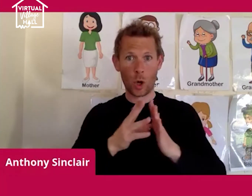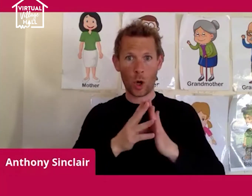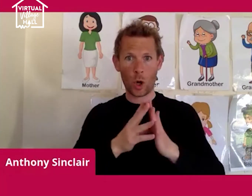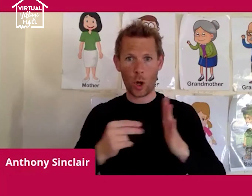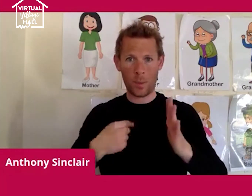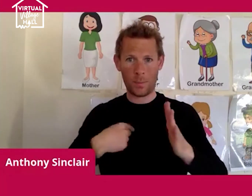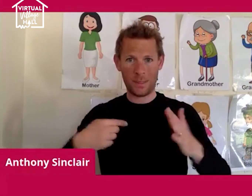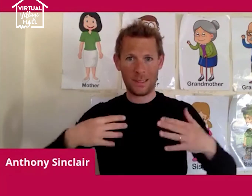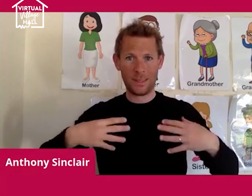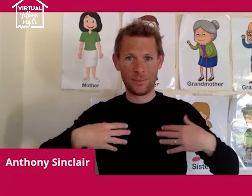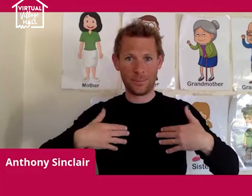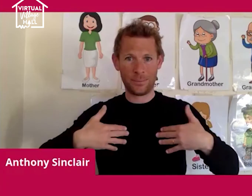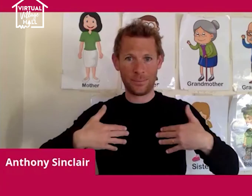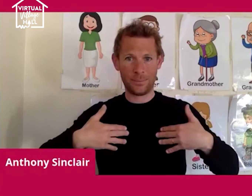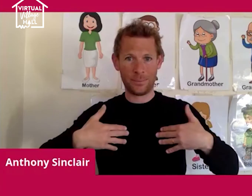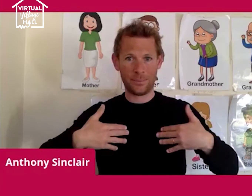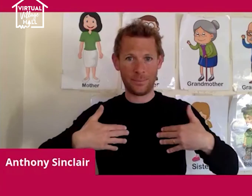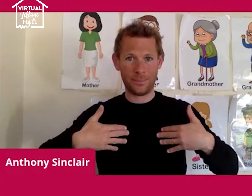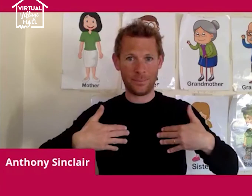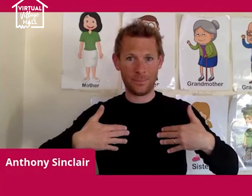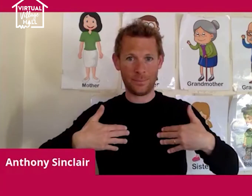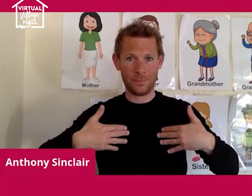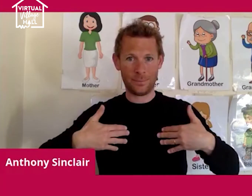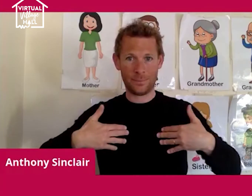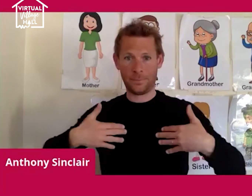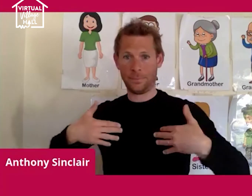So your hands in your chest and just copy me as I do it.